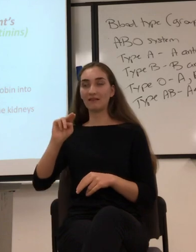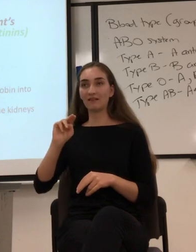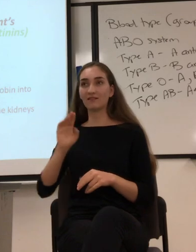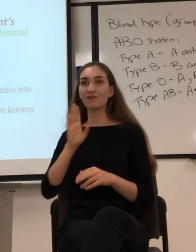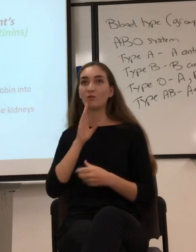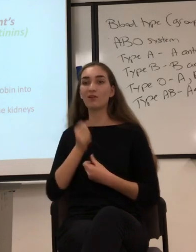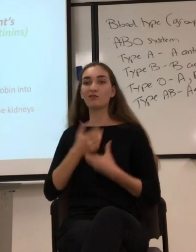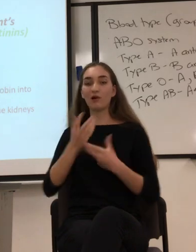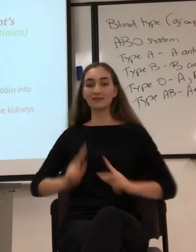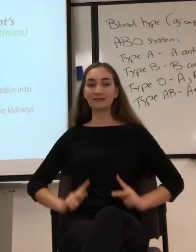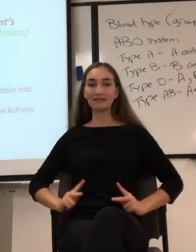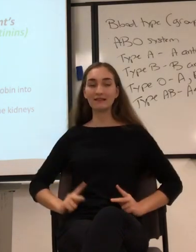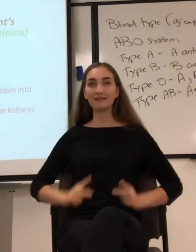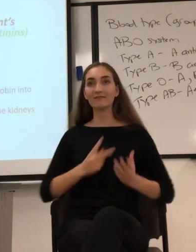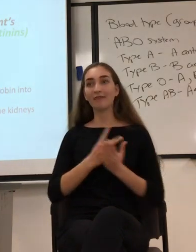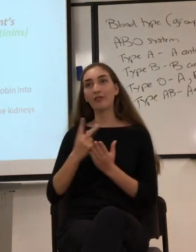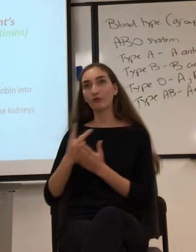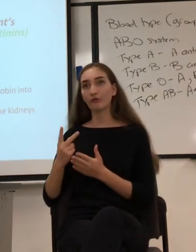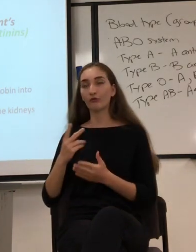problems. You need to prevent it.